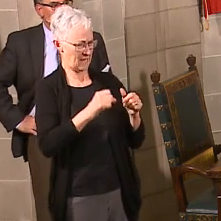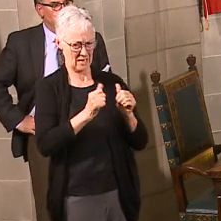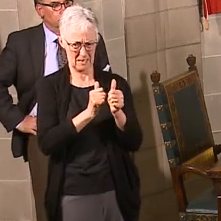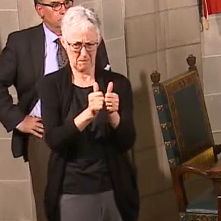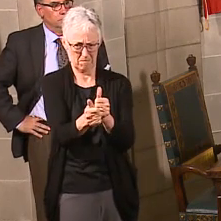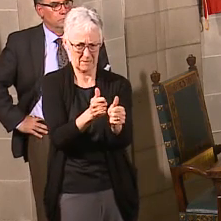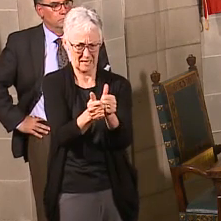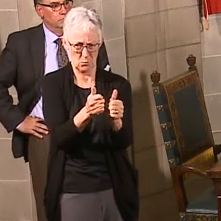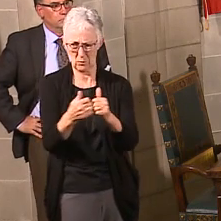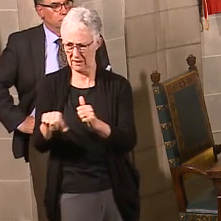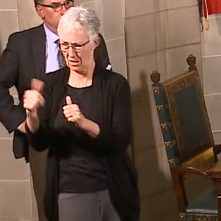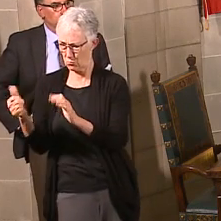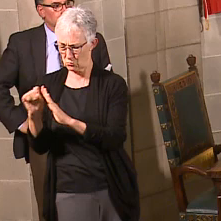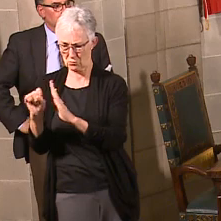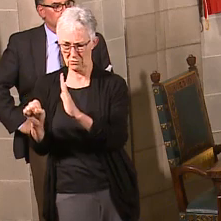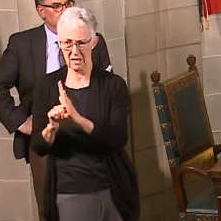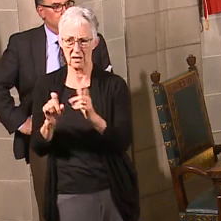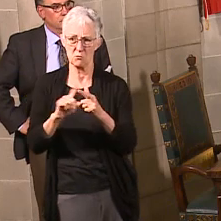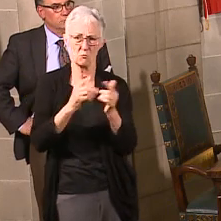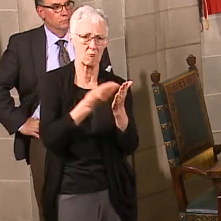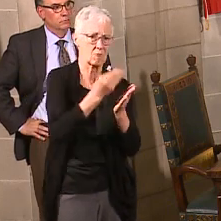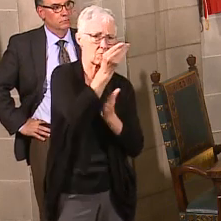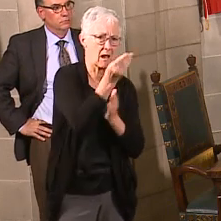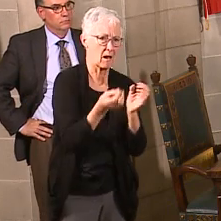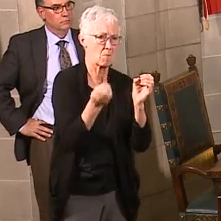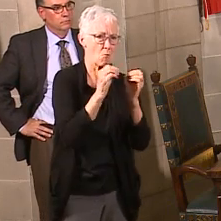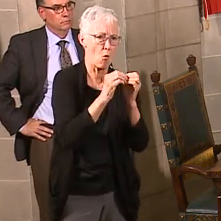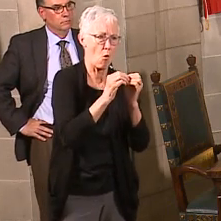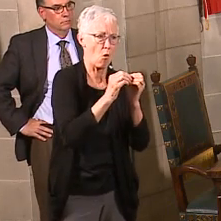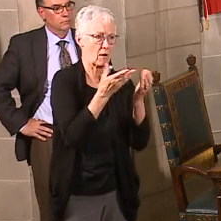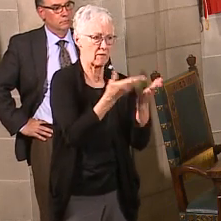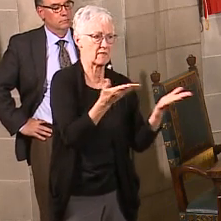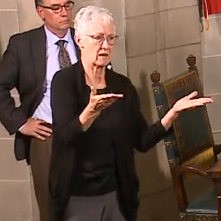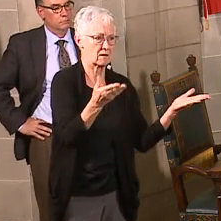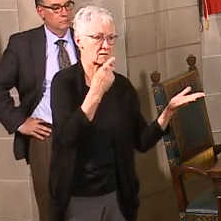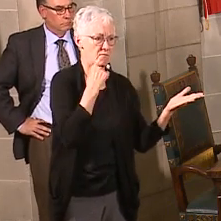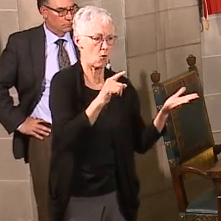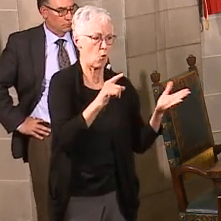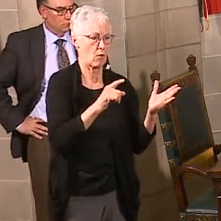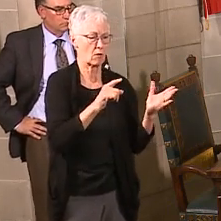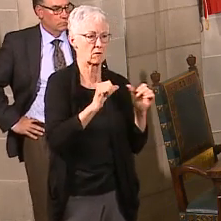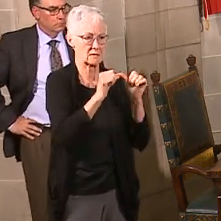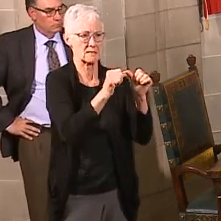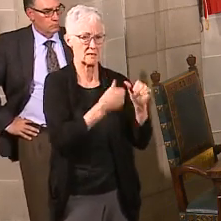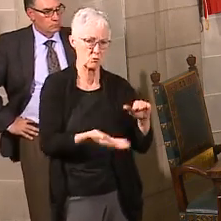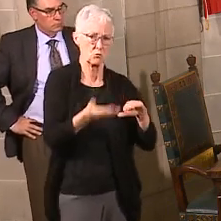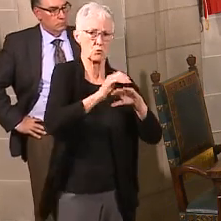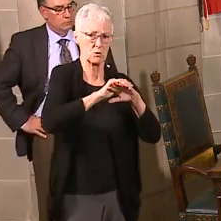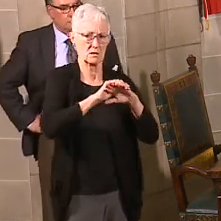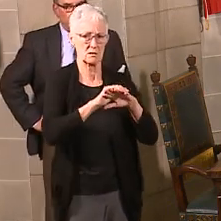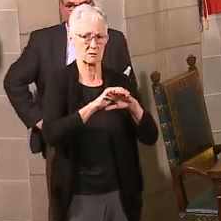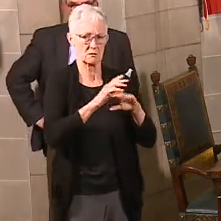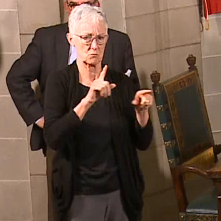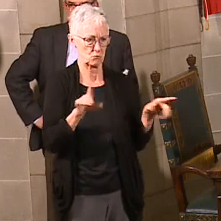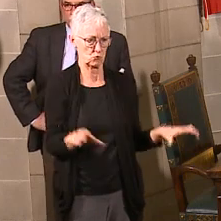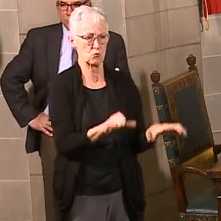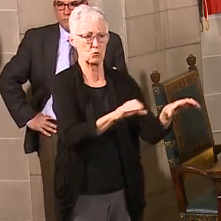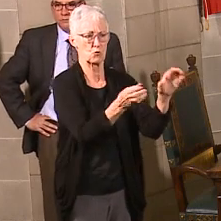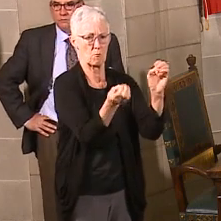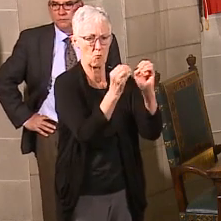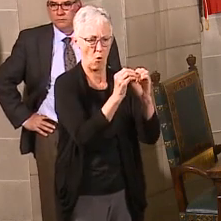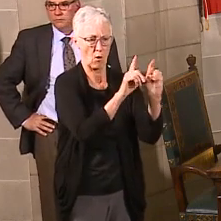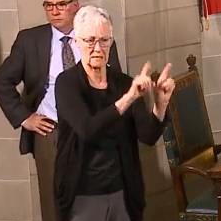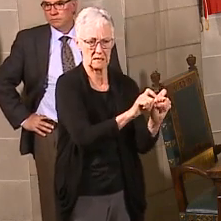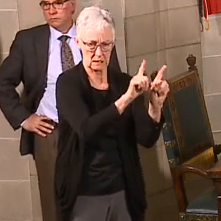our capacity? What are we doing right now to gathering those testing resources? I think I just answered that question. We're continuing to look for ways to expand that, so stay tuned. Have